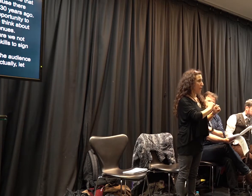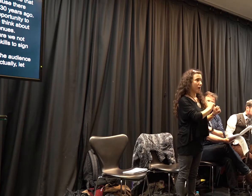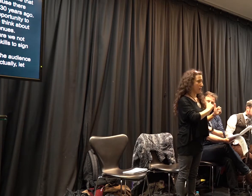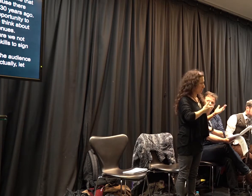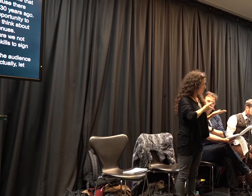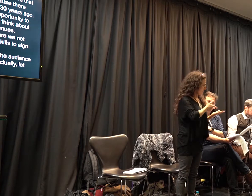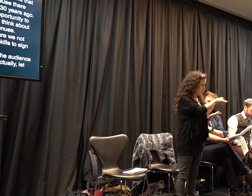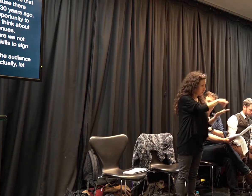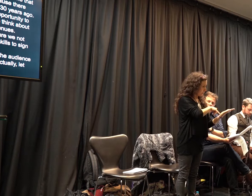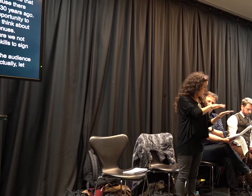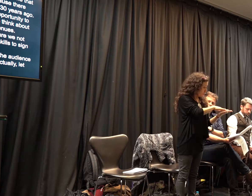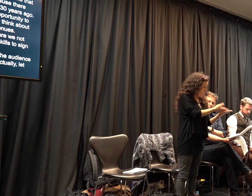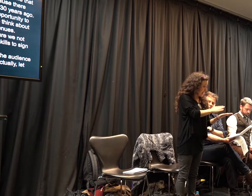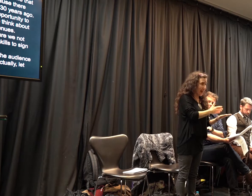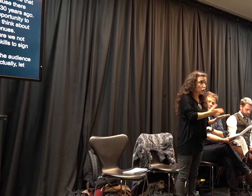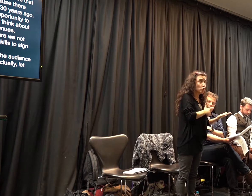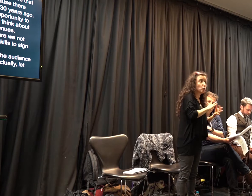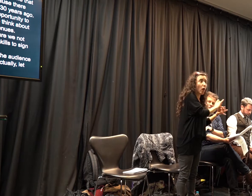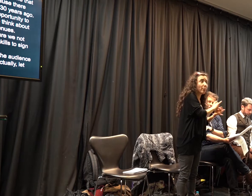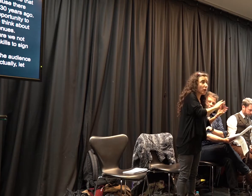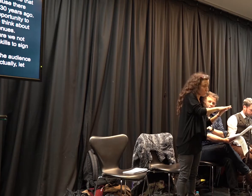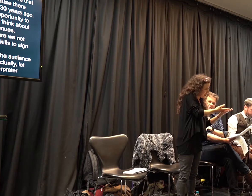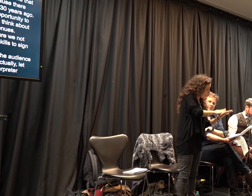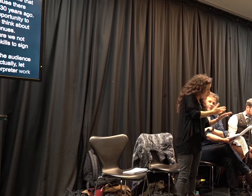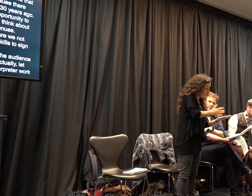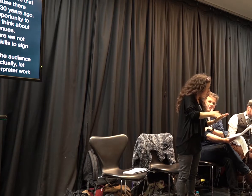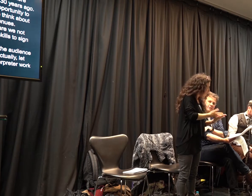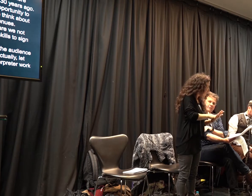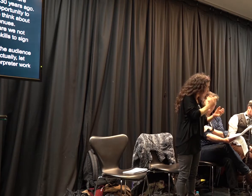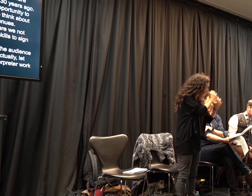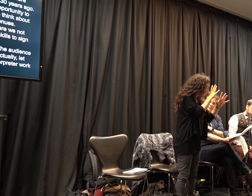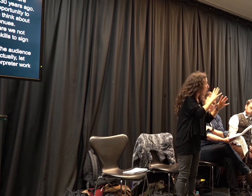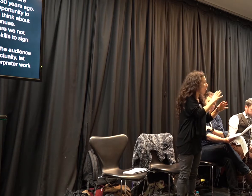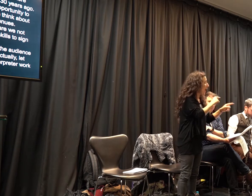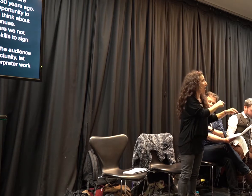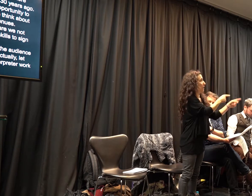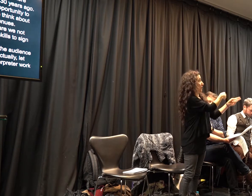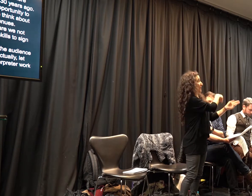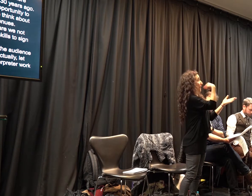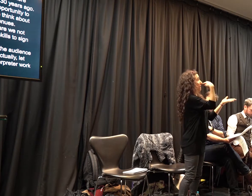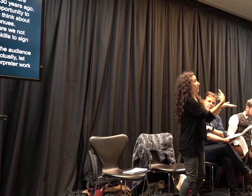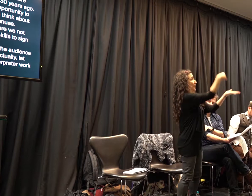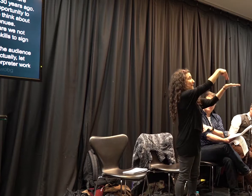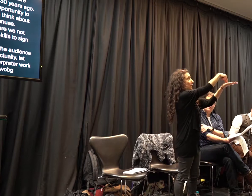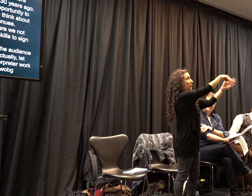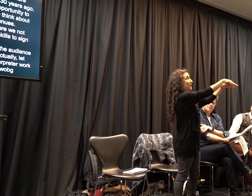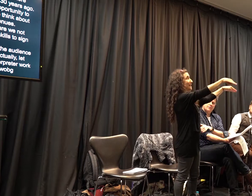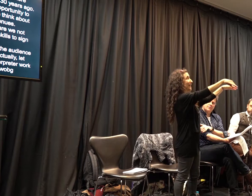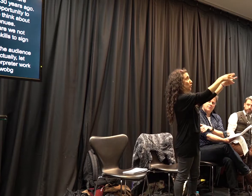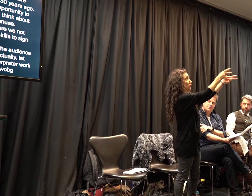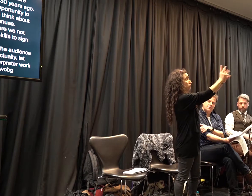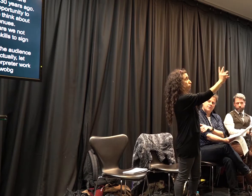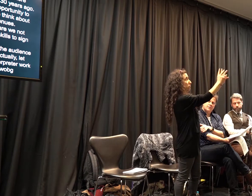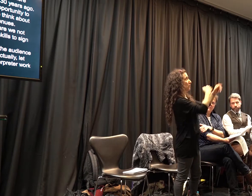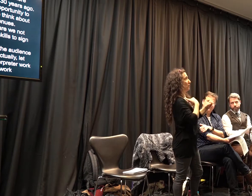Why can't the interpreter work with the deaf actor? Look at the translation, work out a translation together.